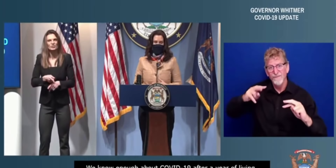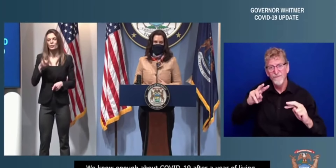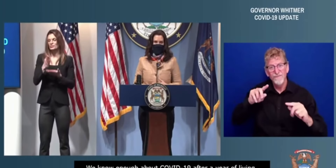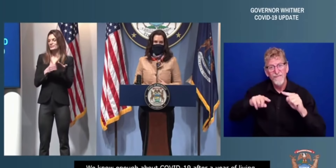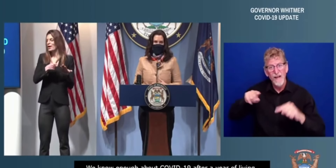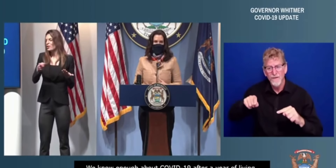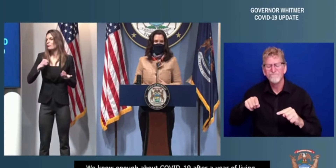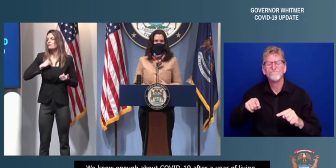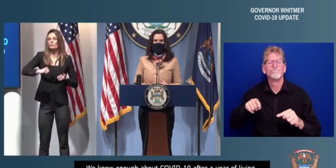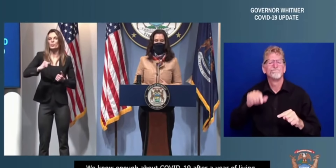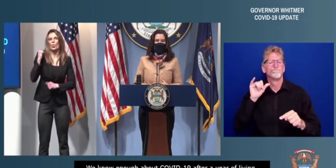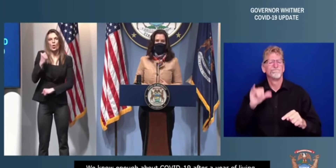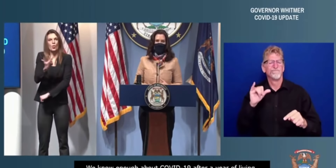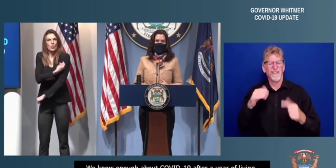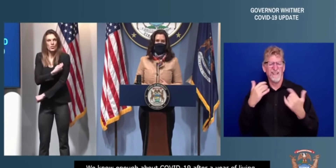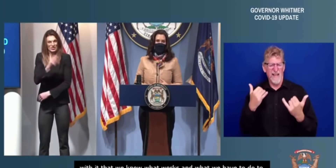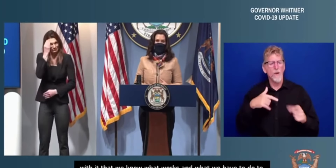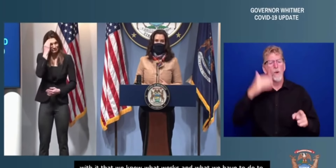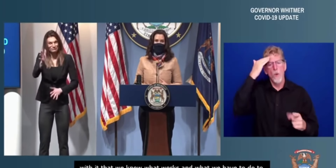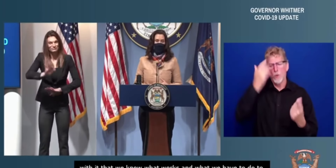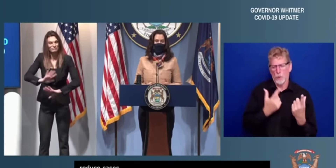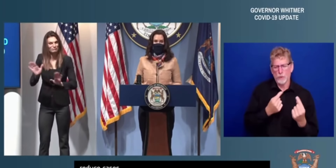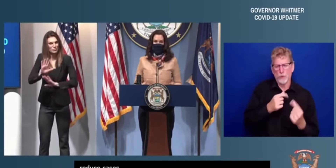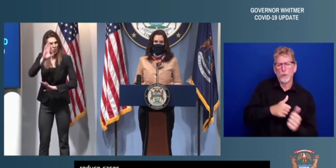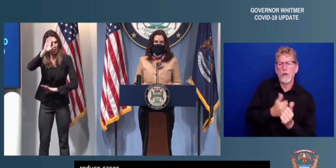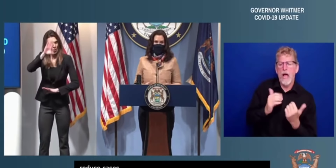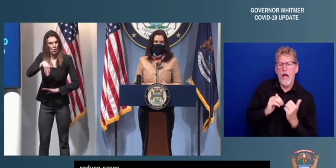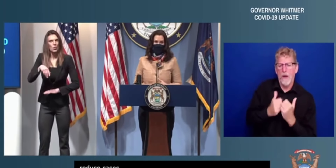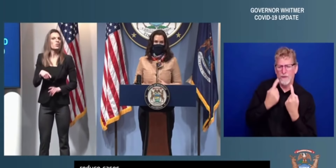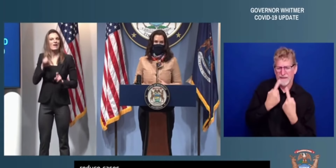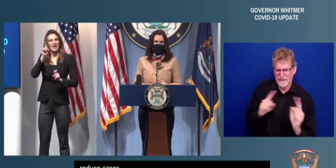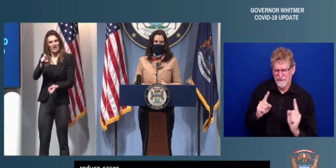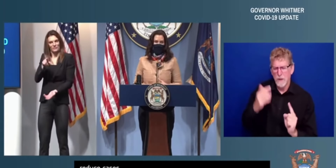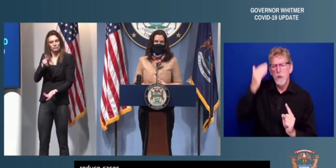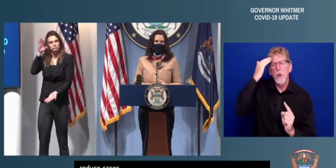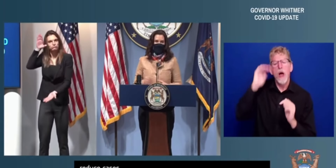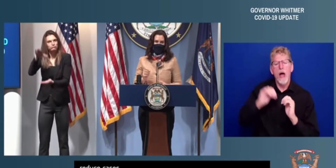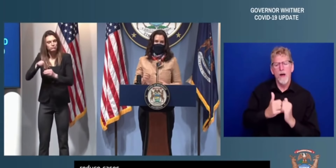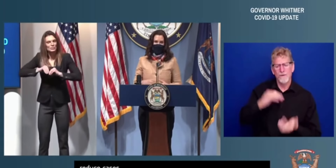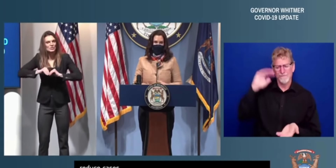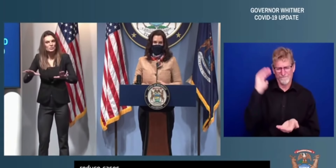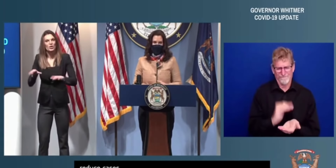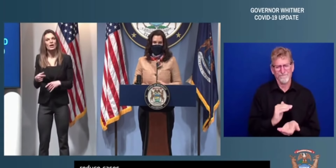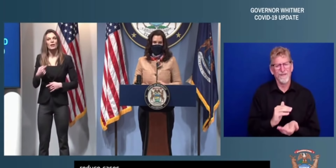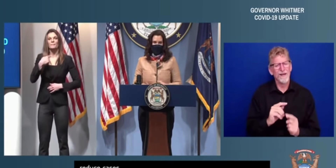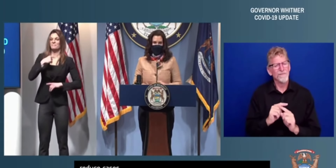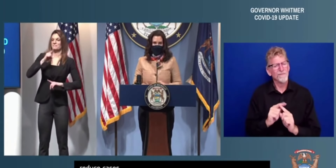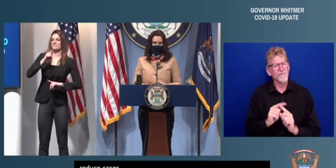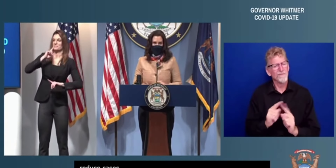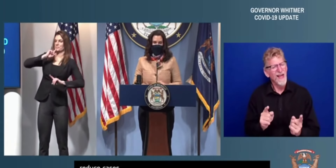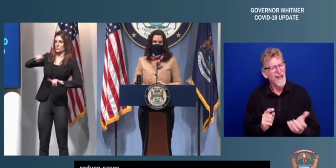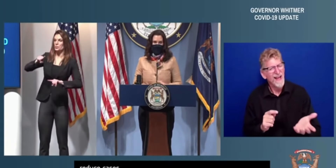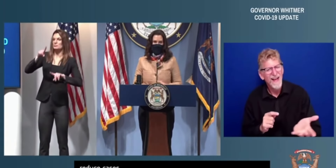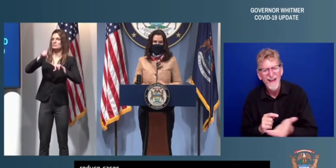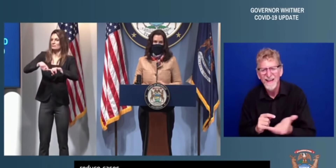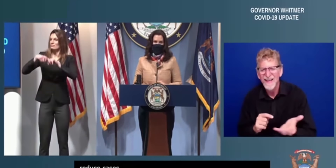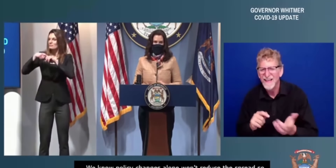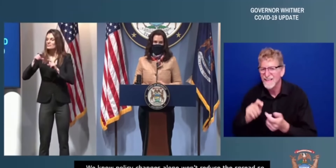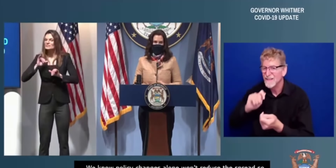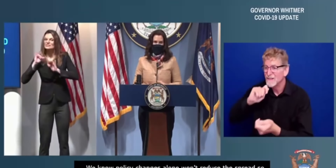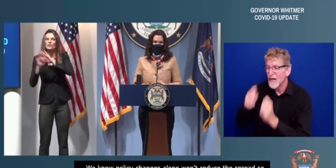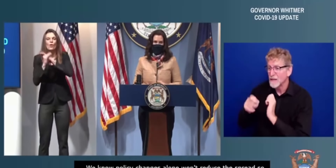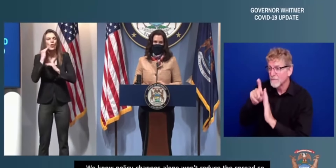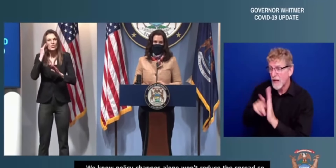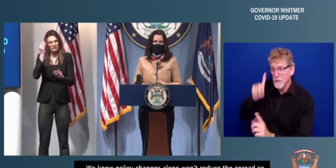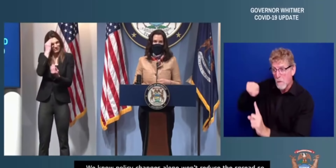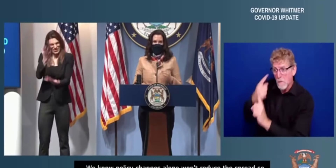reduce cases. We know that policy changes alone won't reduce the spread. So right now I want to speak to every Michigander